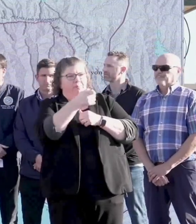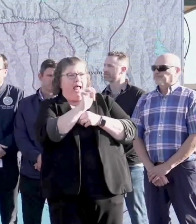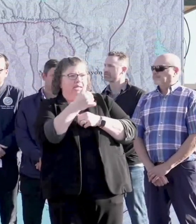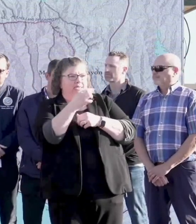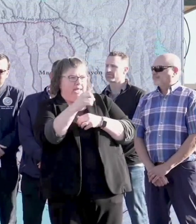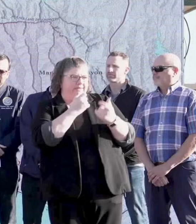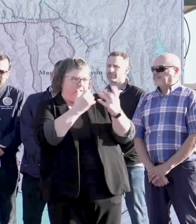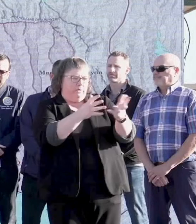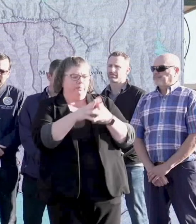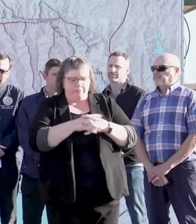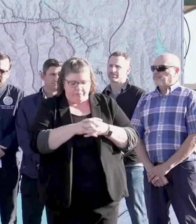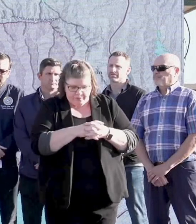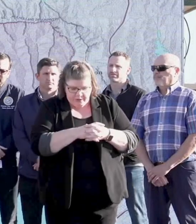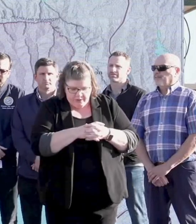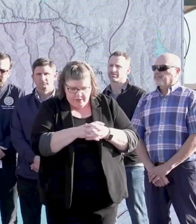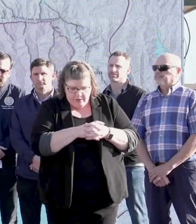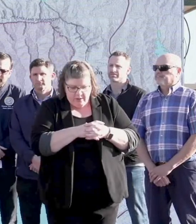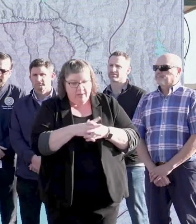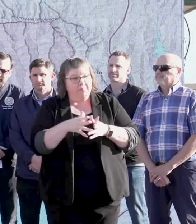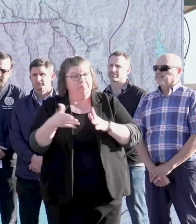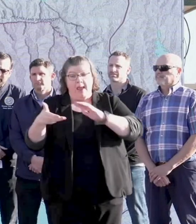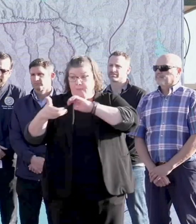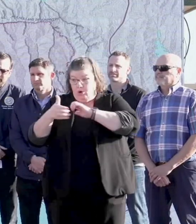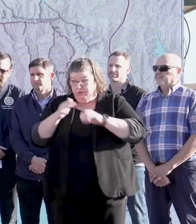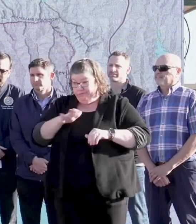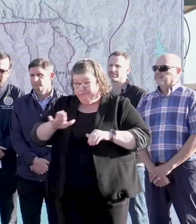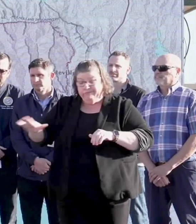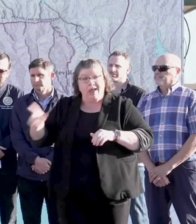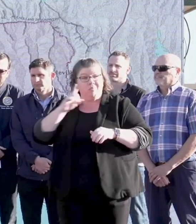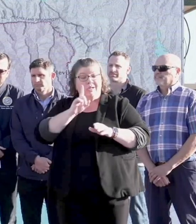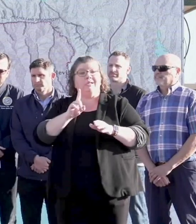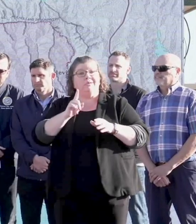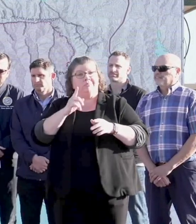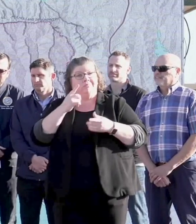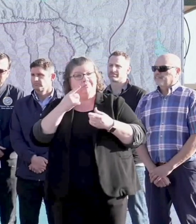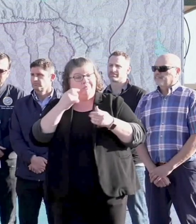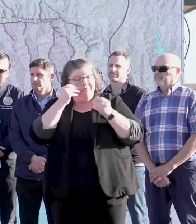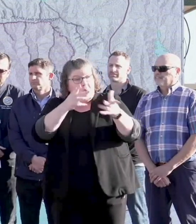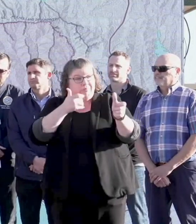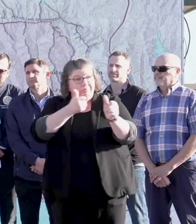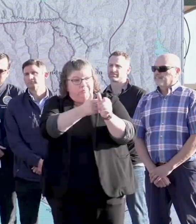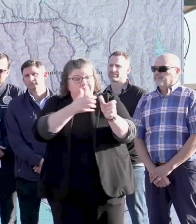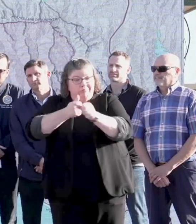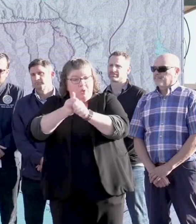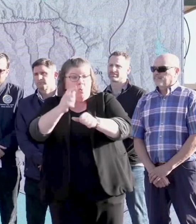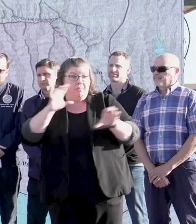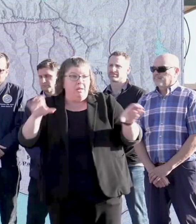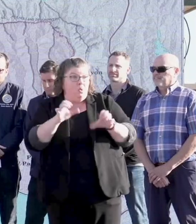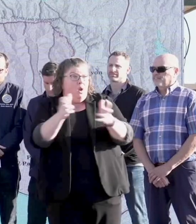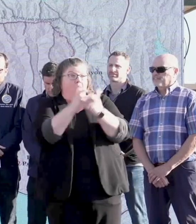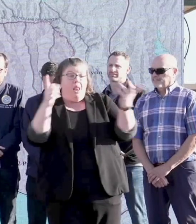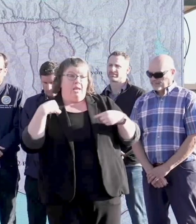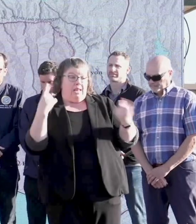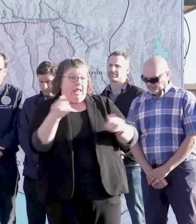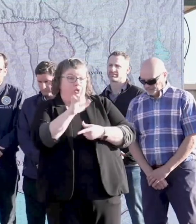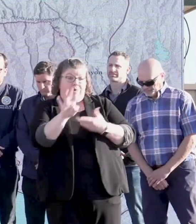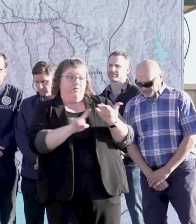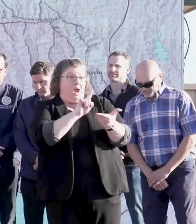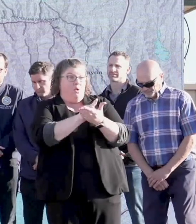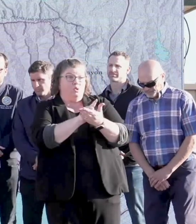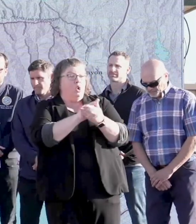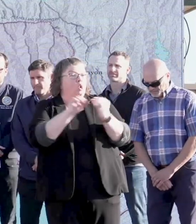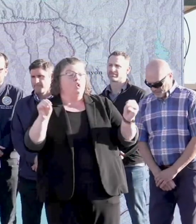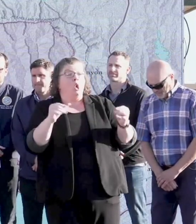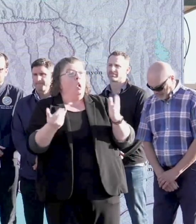incident. As you've heard from my partners here on the stage, I've been very productive. I'm happy to report in the last 24 hours, once again, no fire